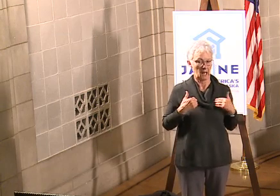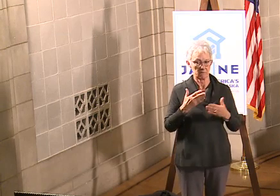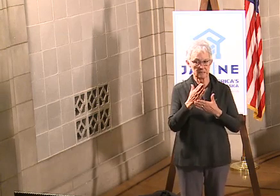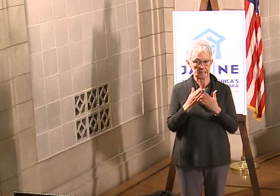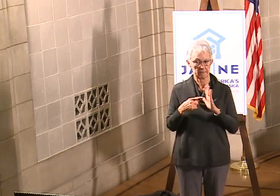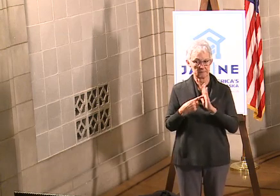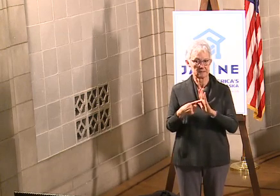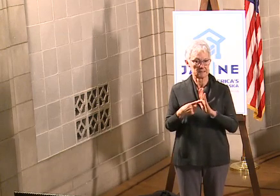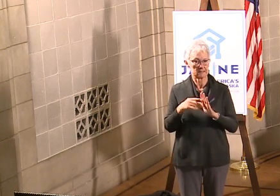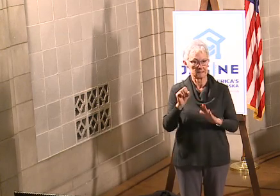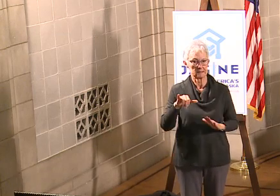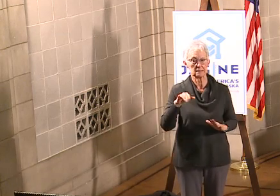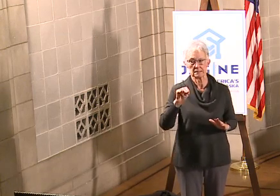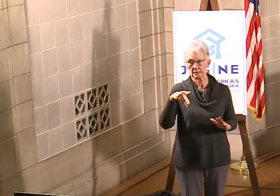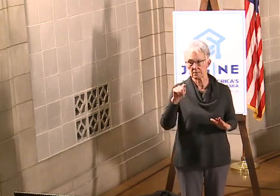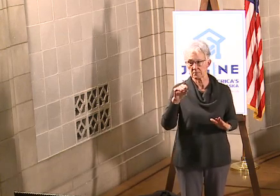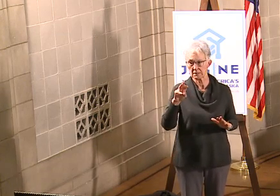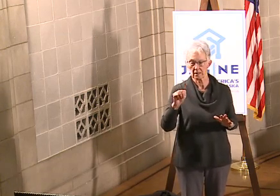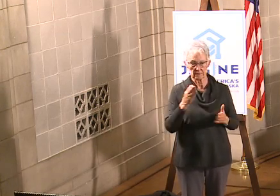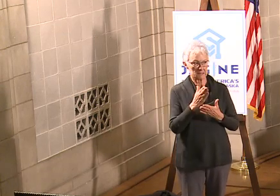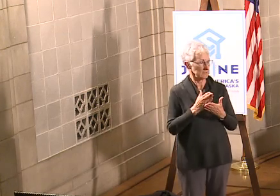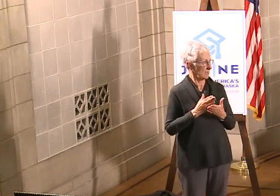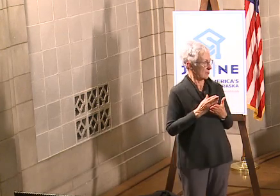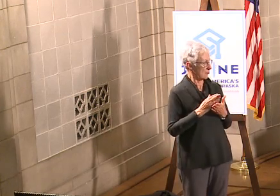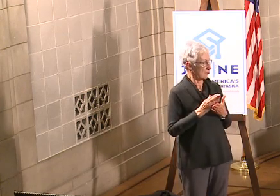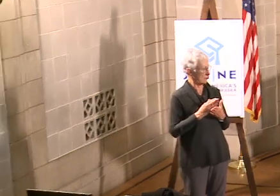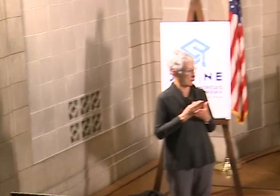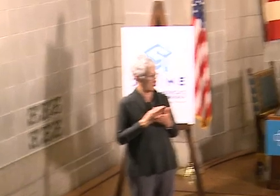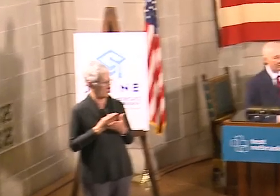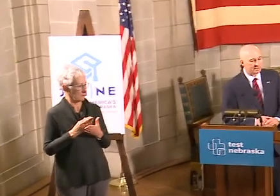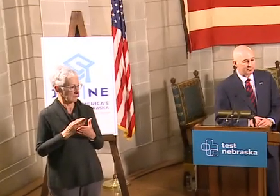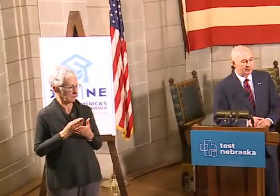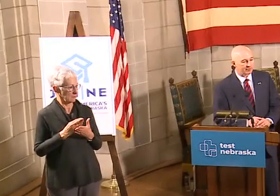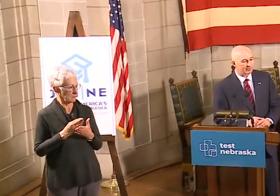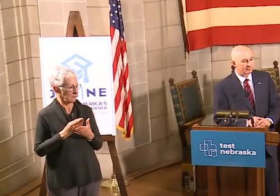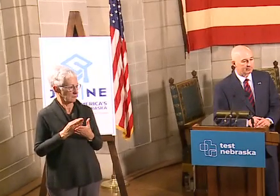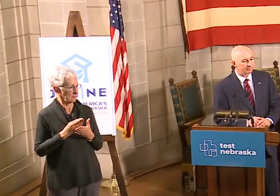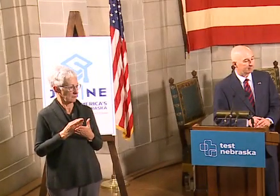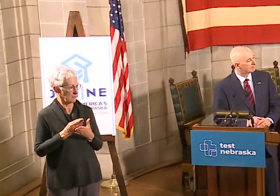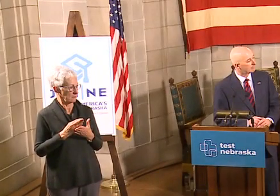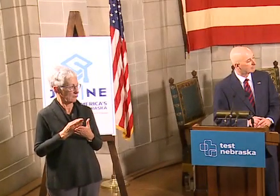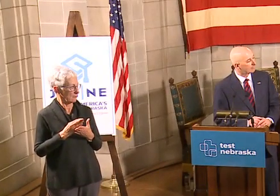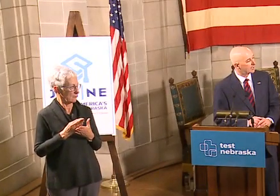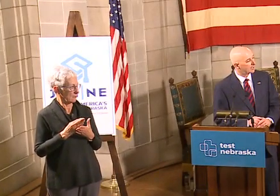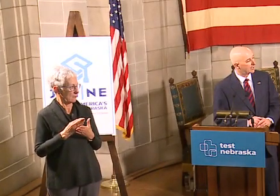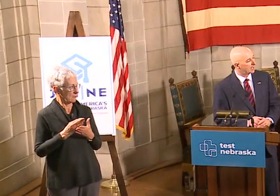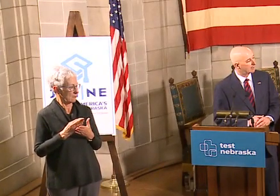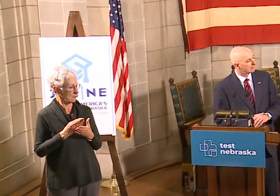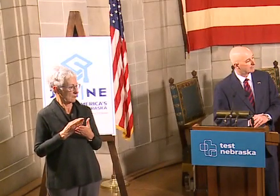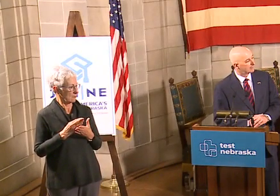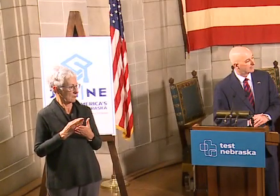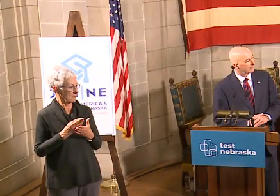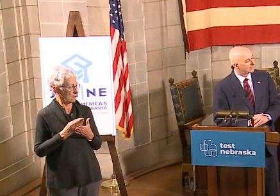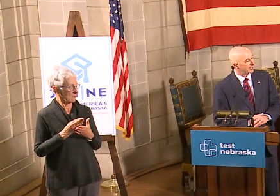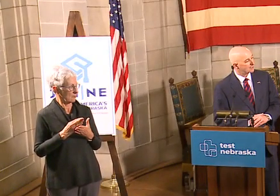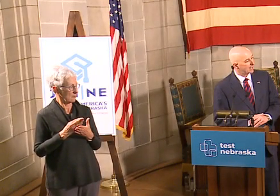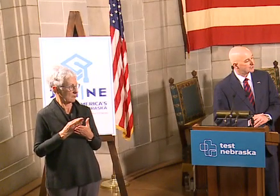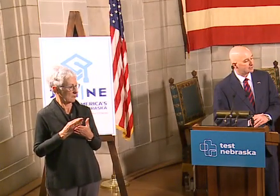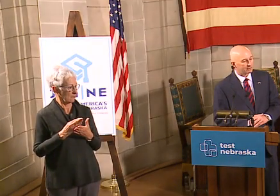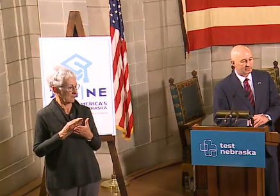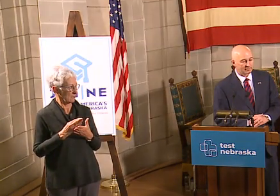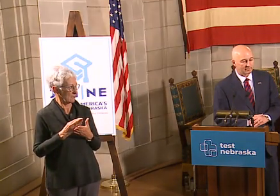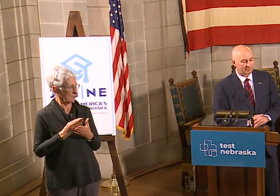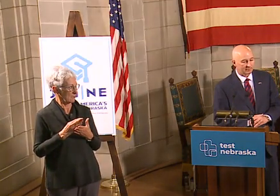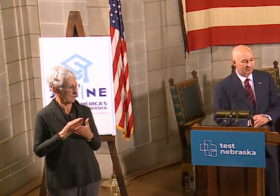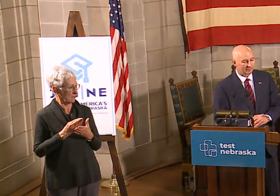So with that, I'm going to hope we'll have, oh, not Ken Smith yet. We're not going Ken Smith yet. We need Tyler